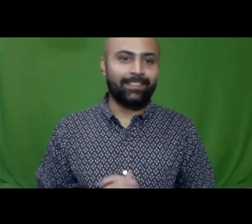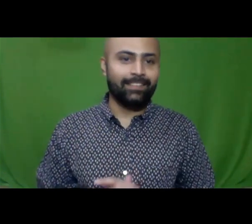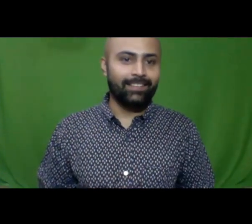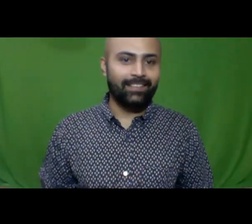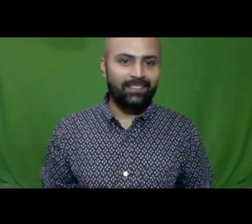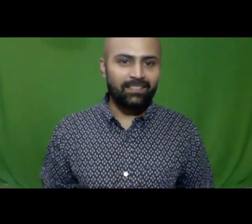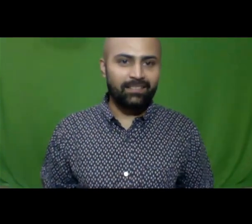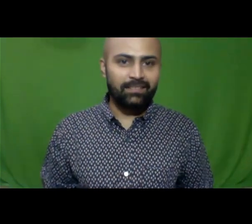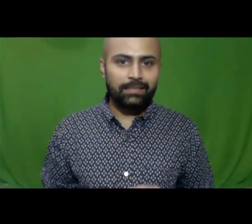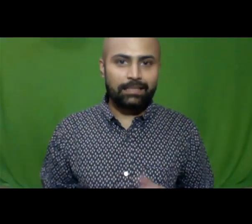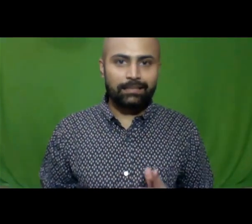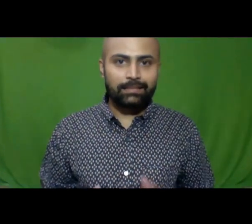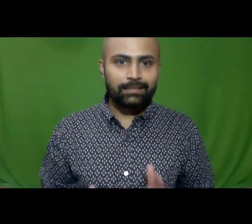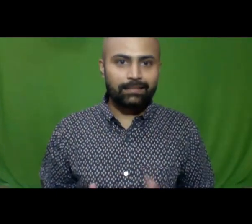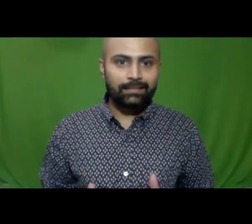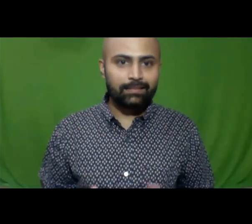came together.